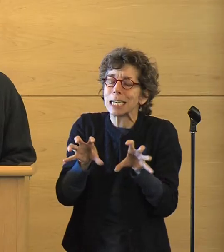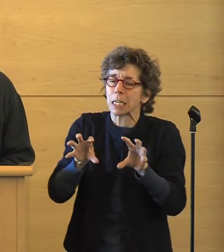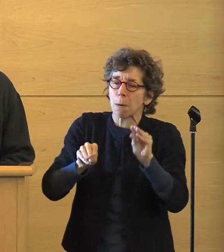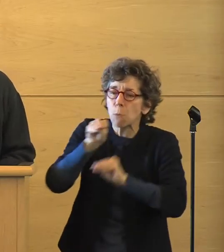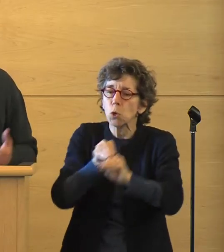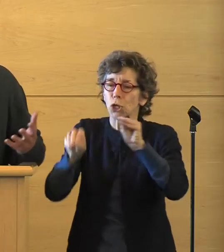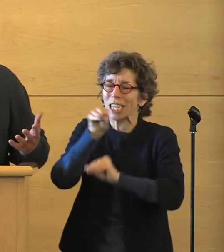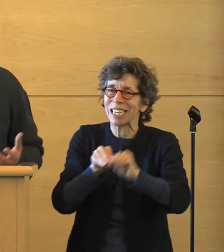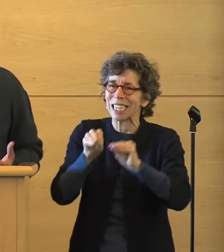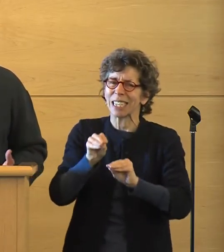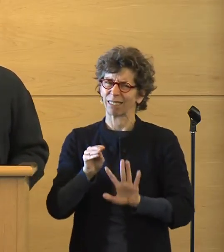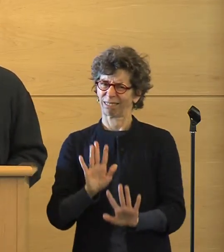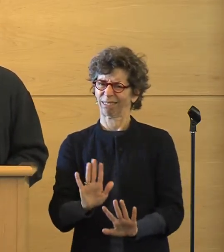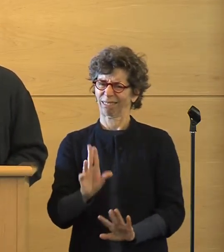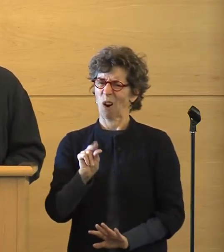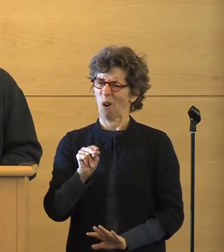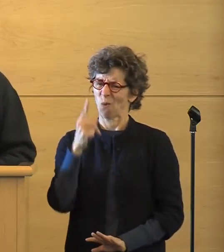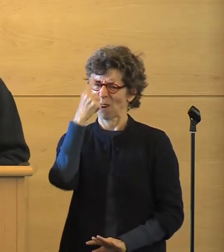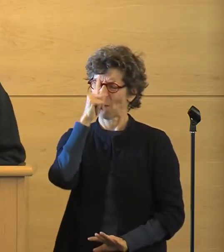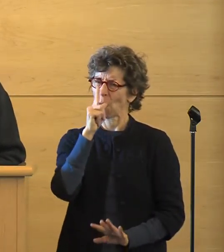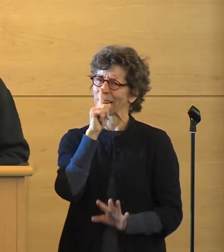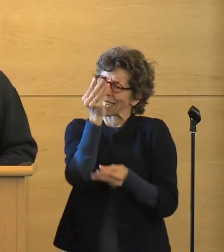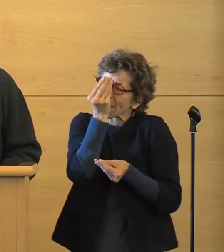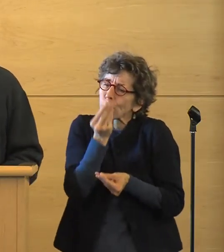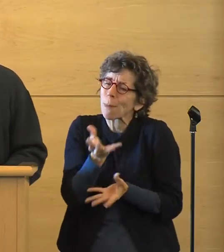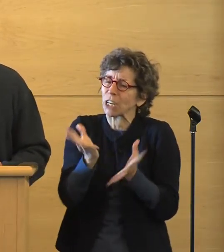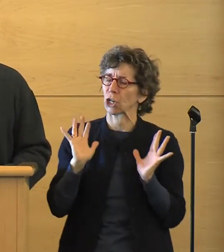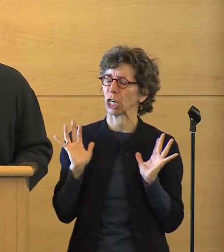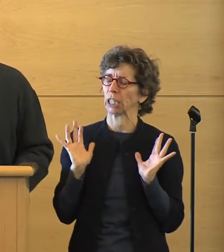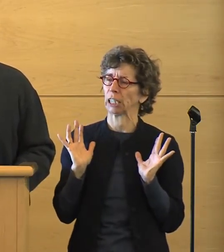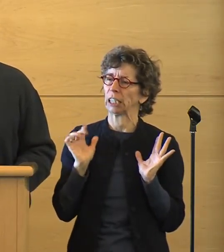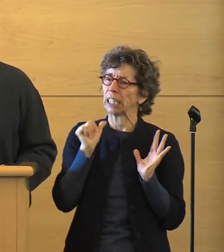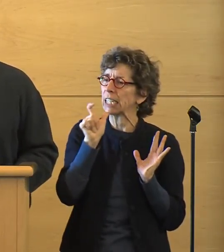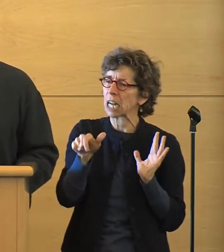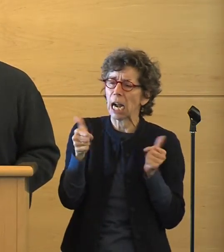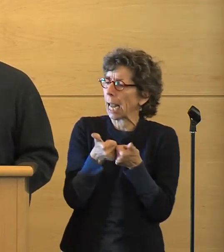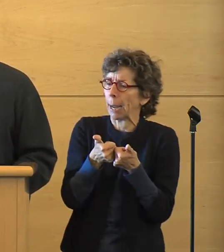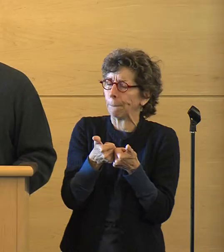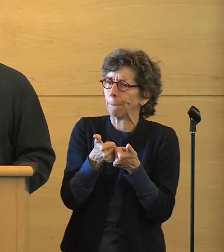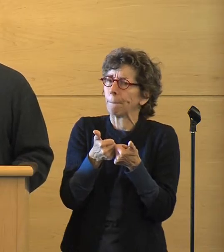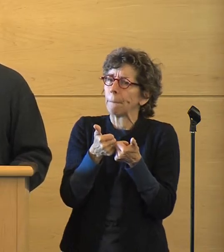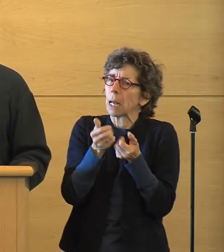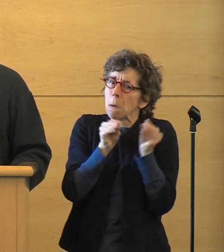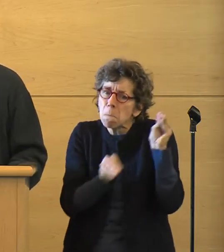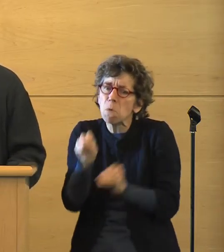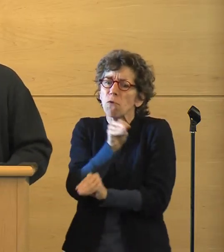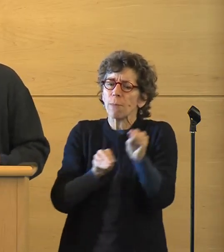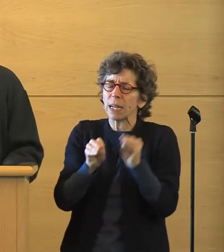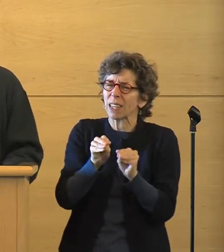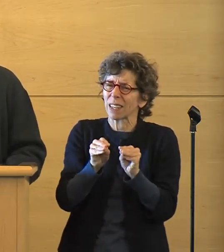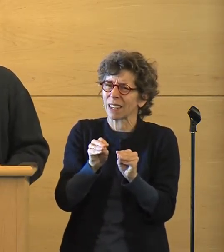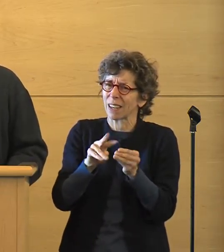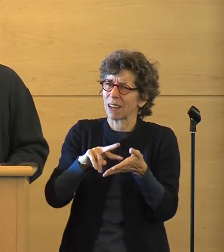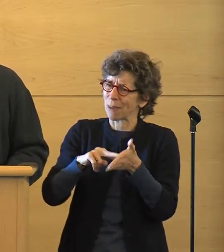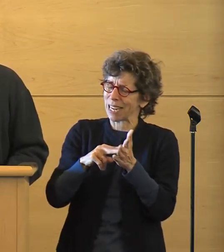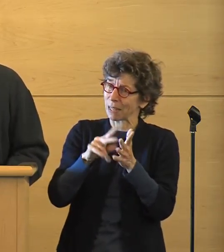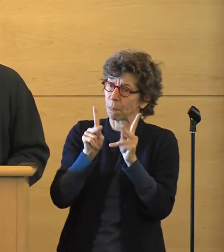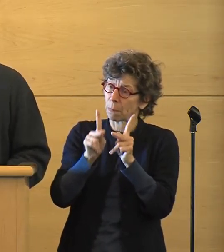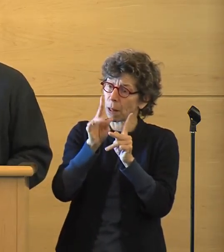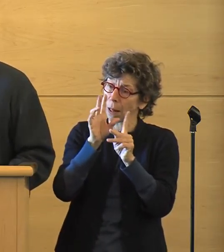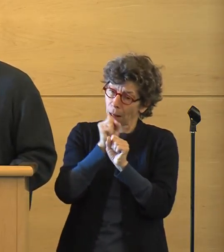somebody wants things that move. We've actually heard this at the University of Washington from high-level administration people, that